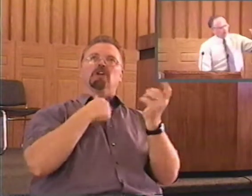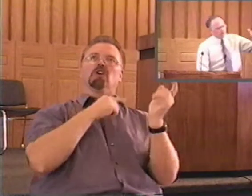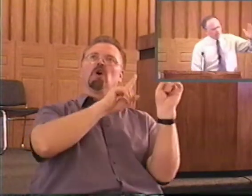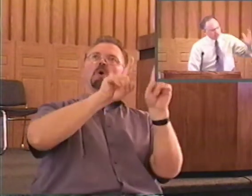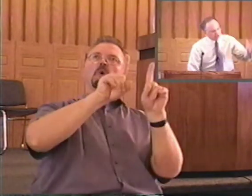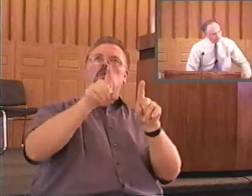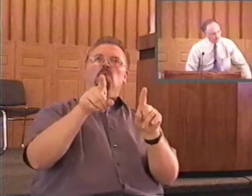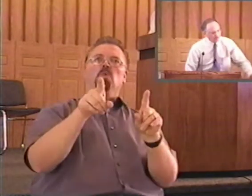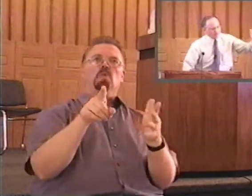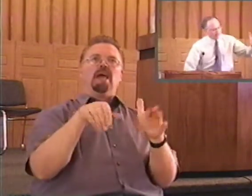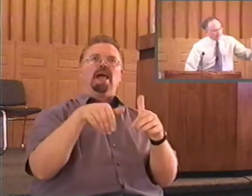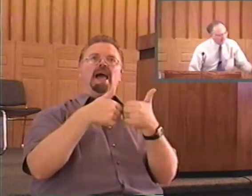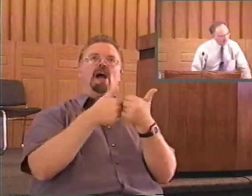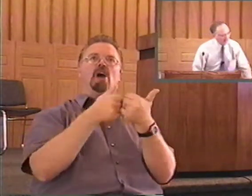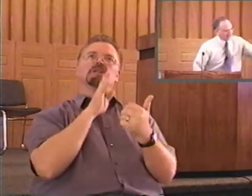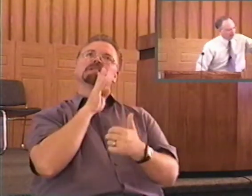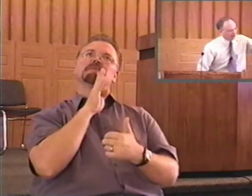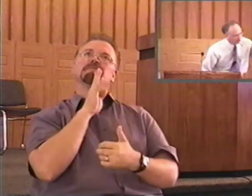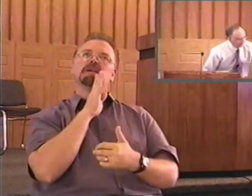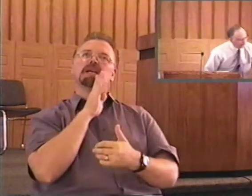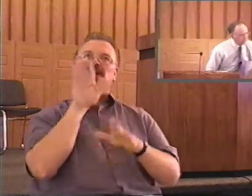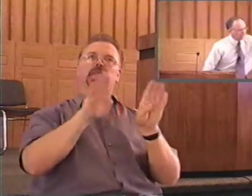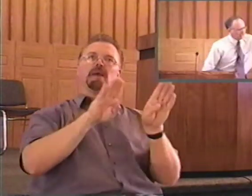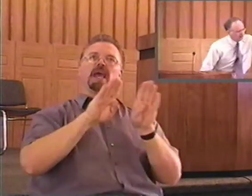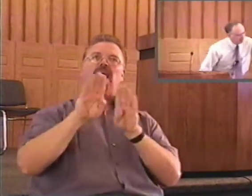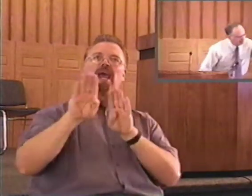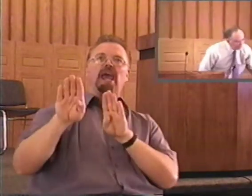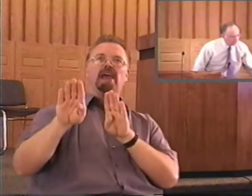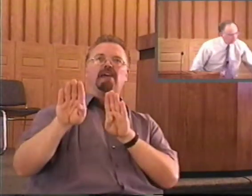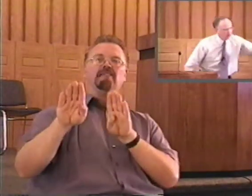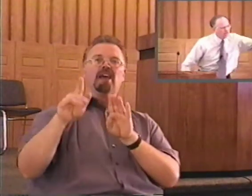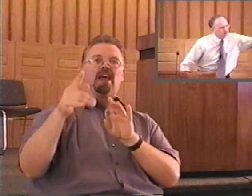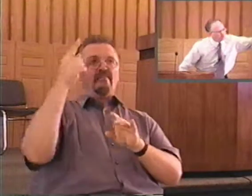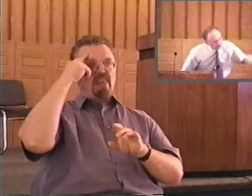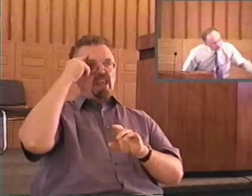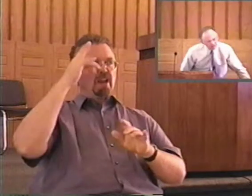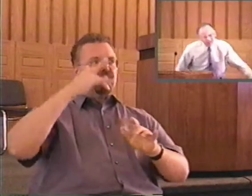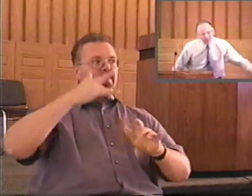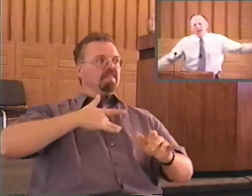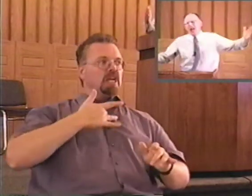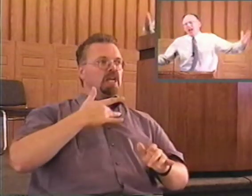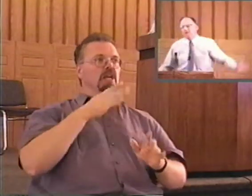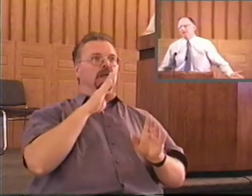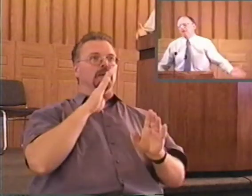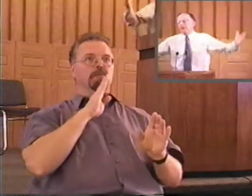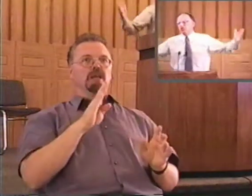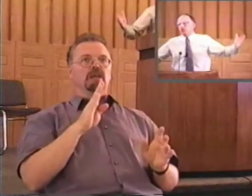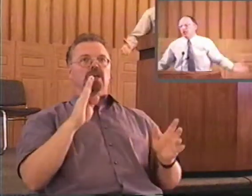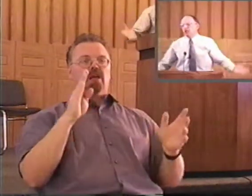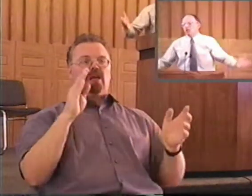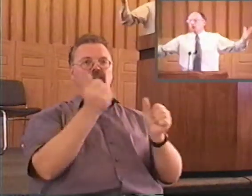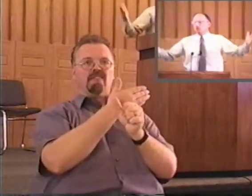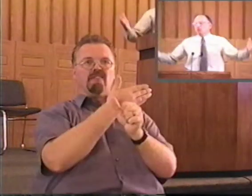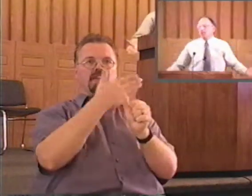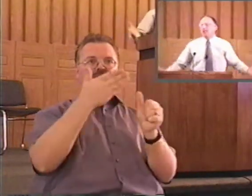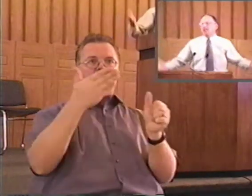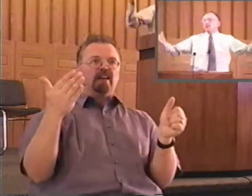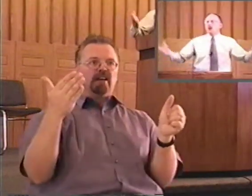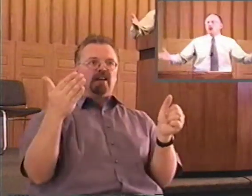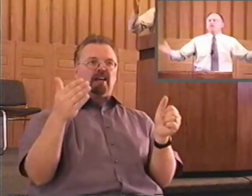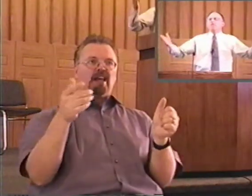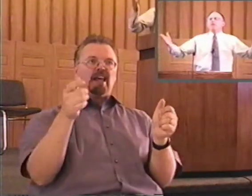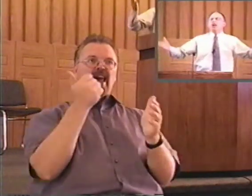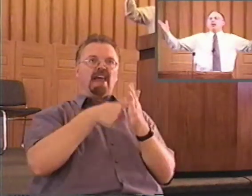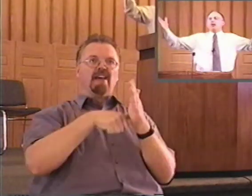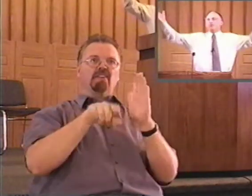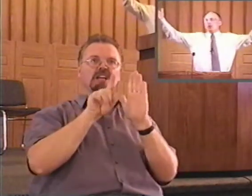How does he want me to speak and act and think and feel and be every single